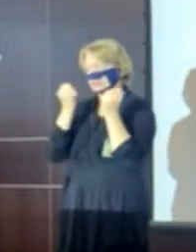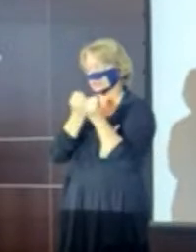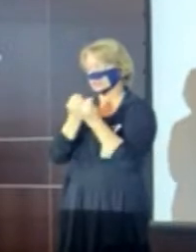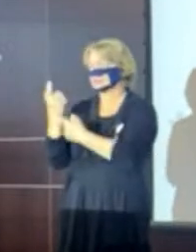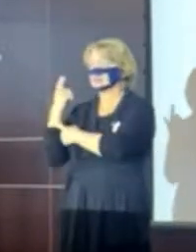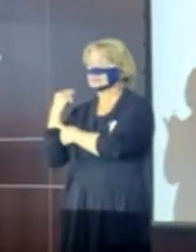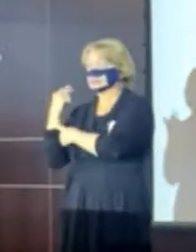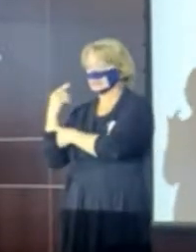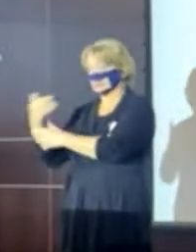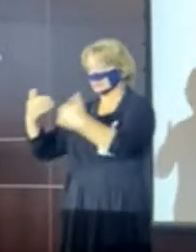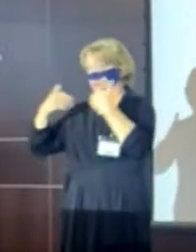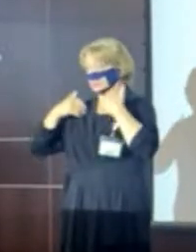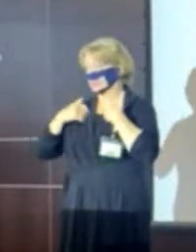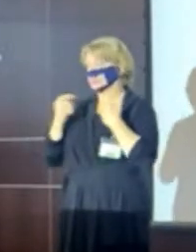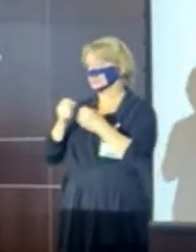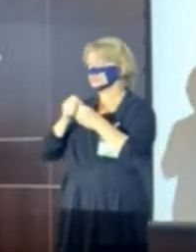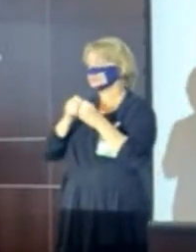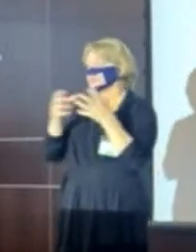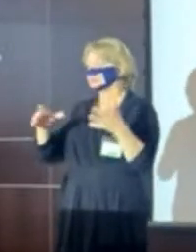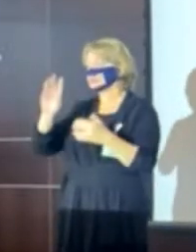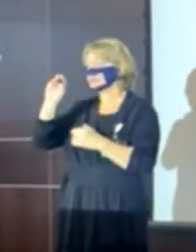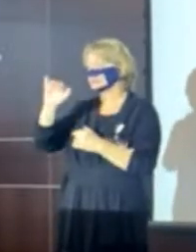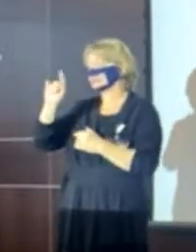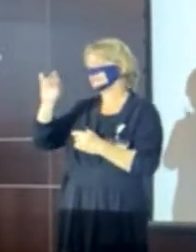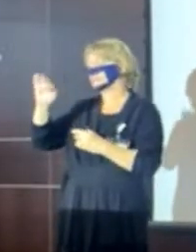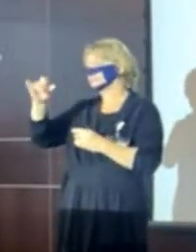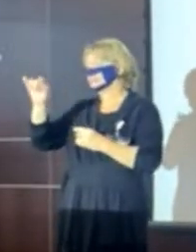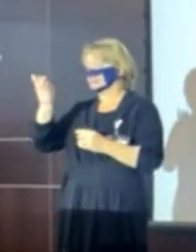we had a lot of mitigation strategies going on. There were